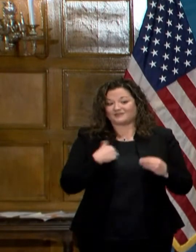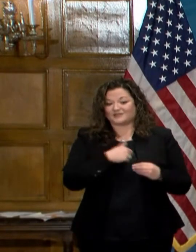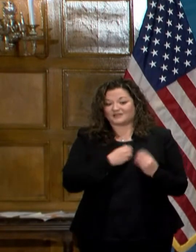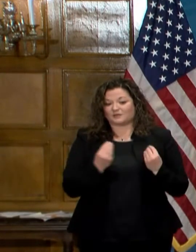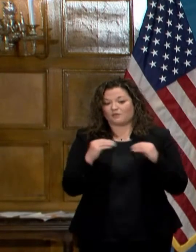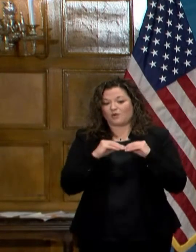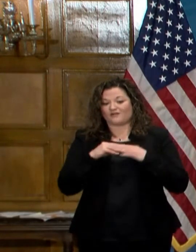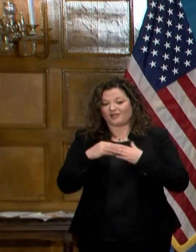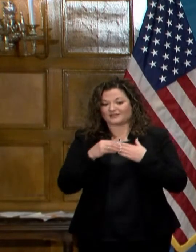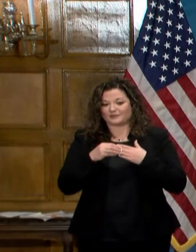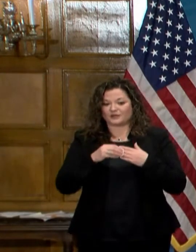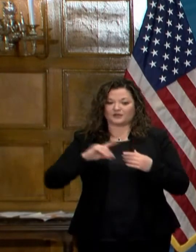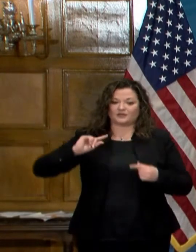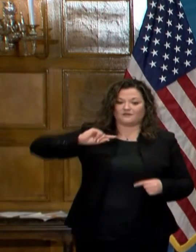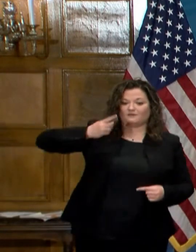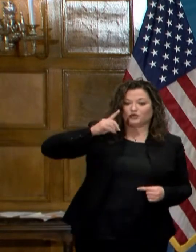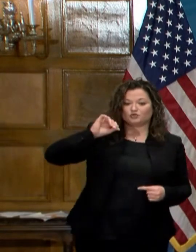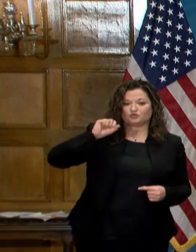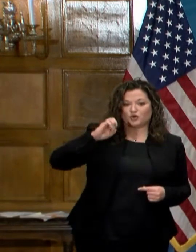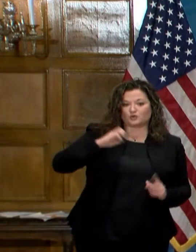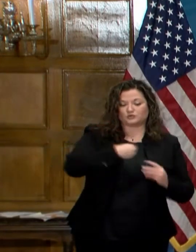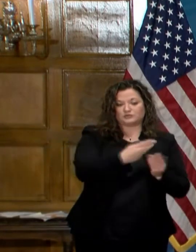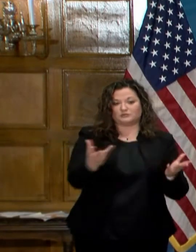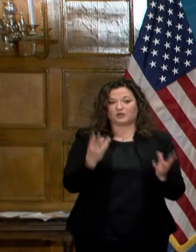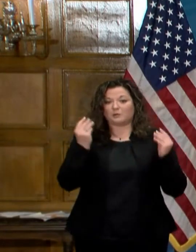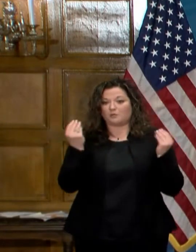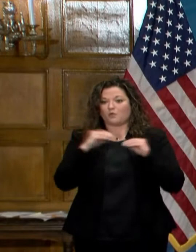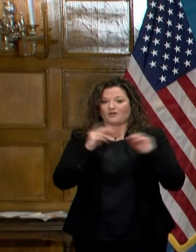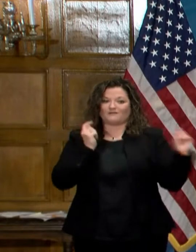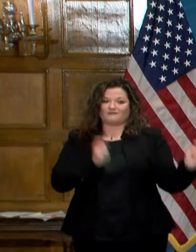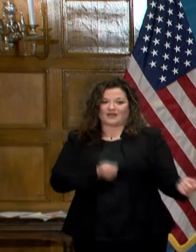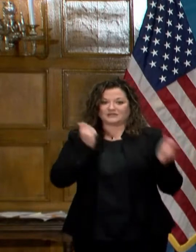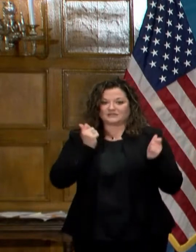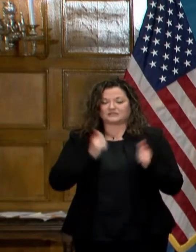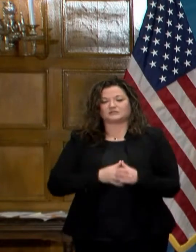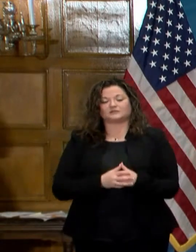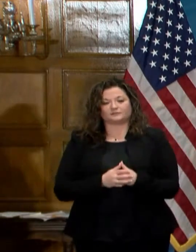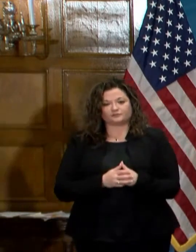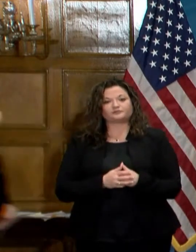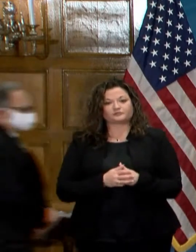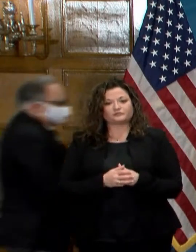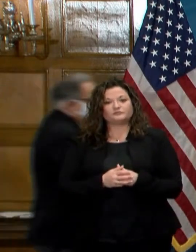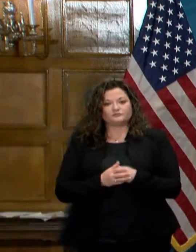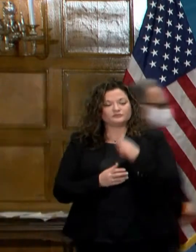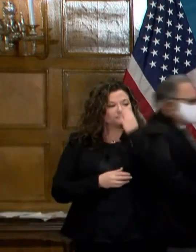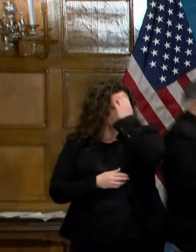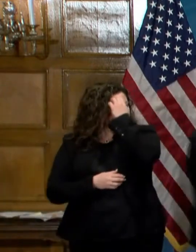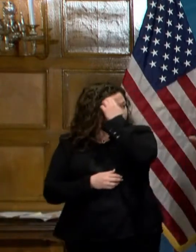that first dose out more quickly. Dr. Romero, on the unique.